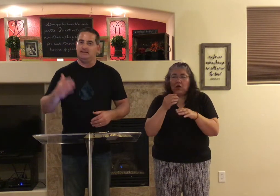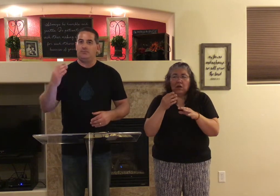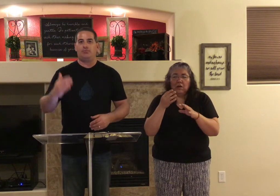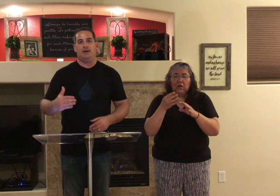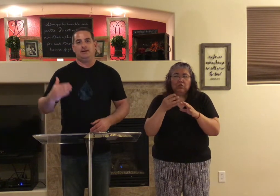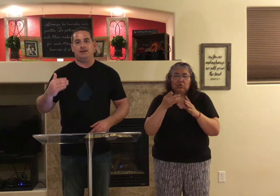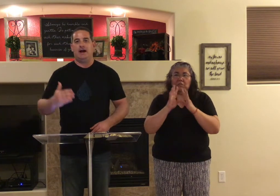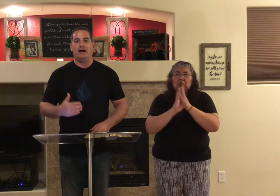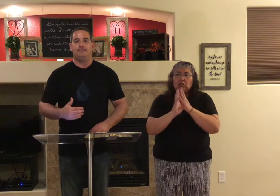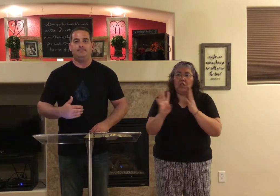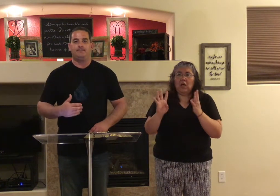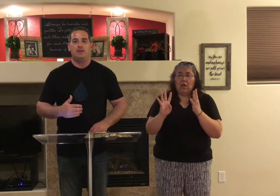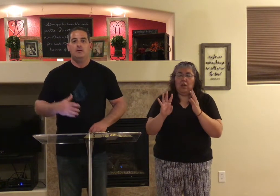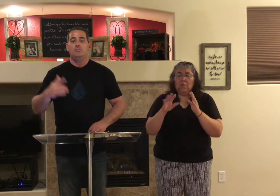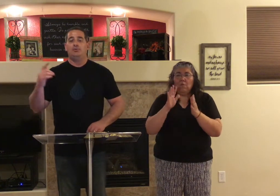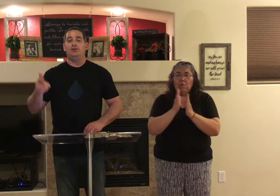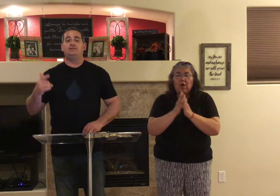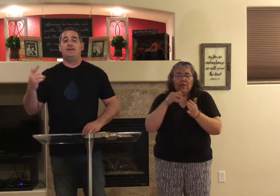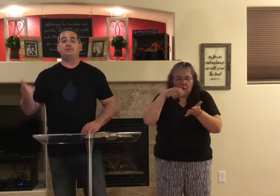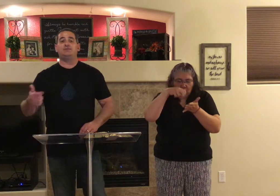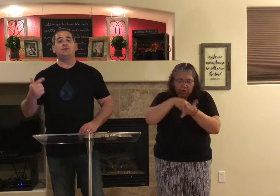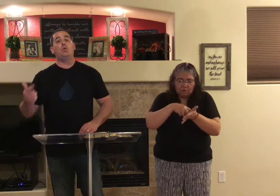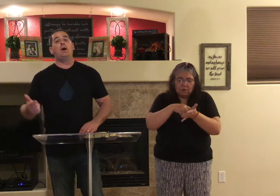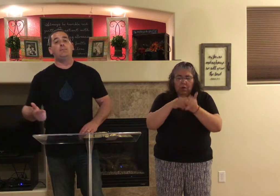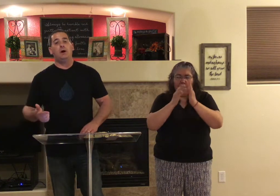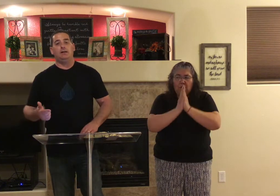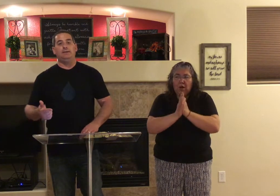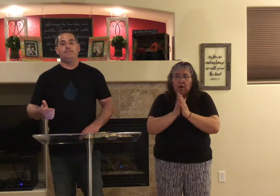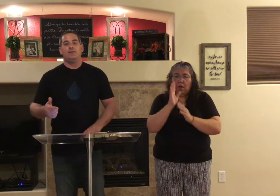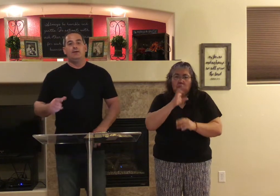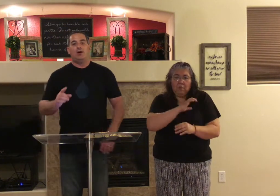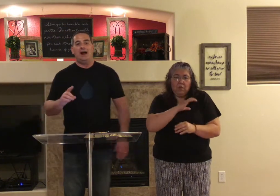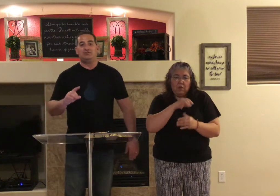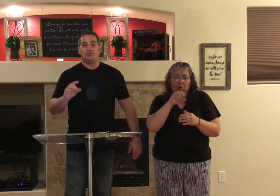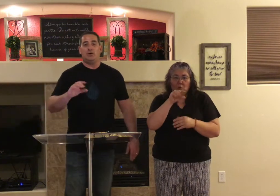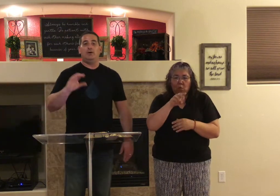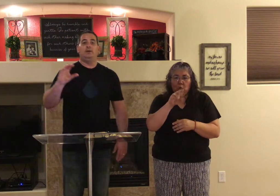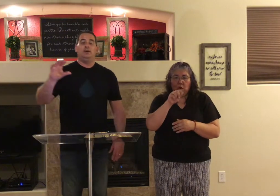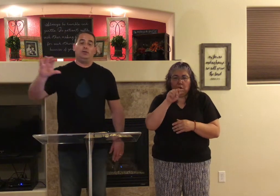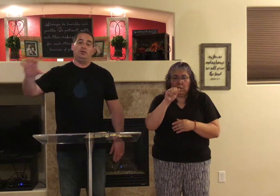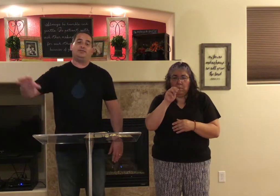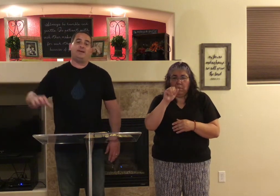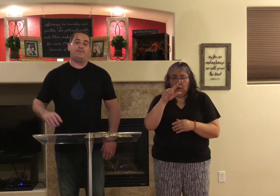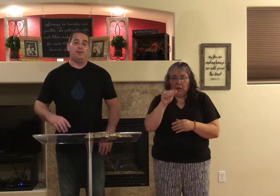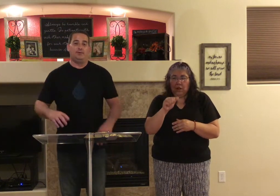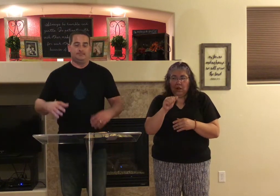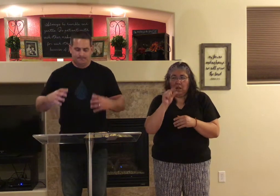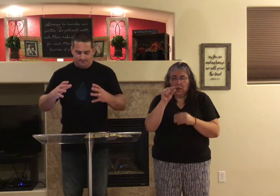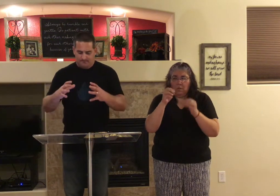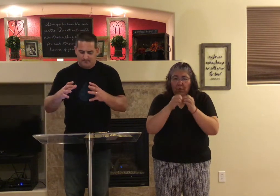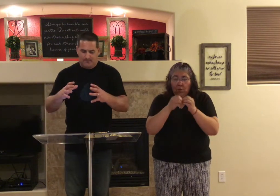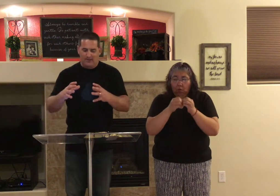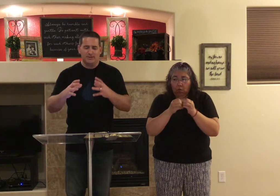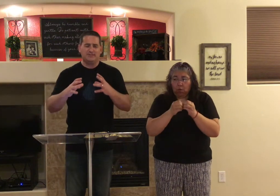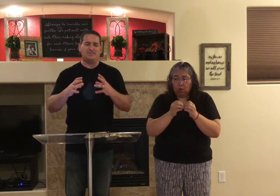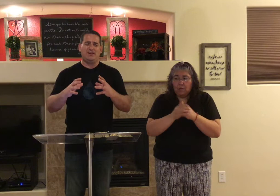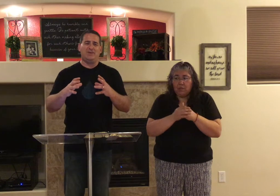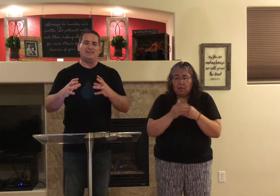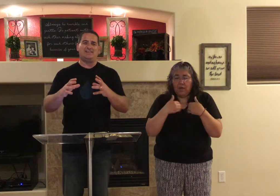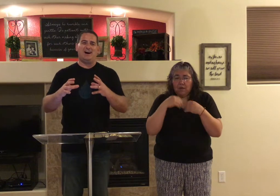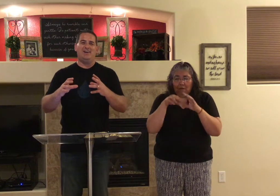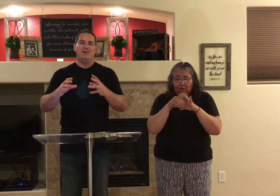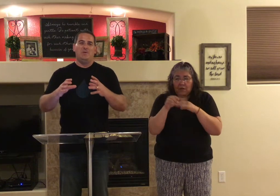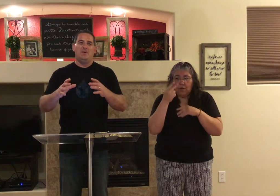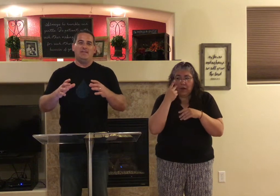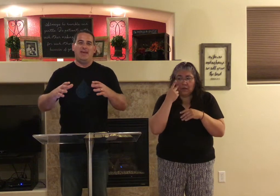their knees and they're praying to God. Police officers in Guatemala are actually going a little step further. There's this video